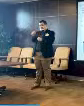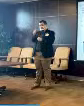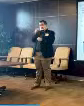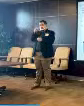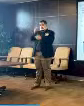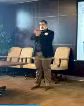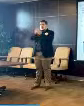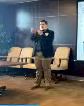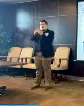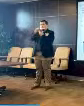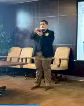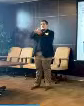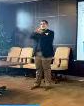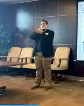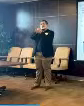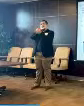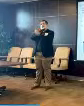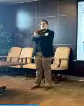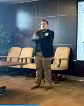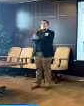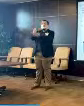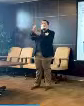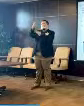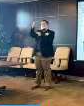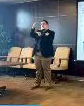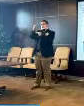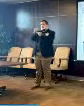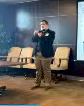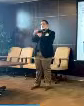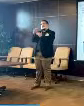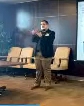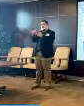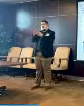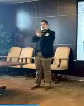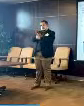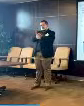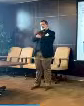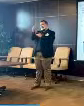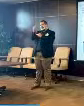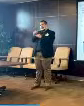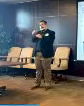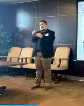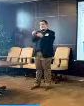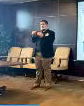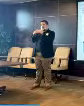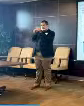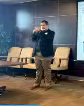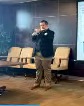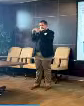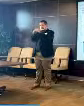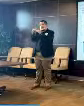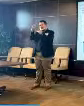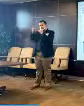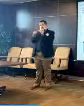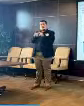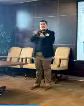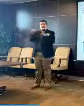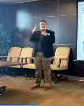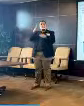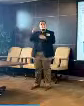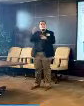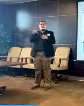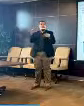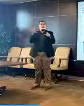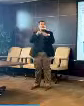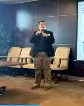really helping decompress and create capacity within the healthcare system itself. The light blue shows you the total patients